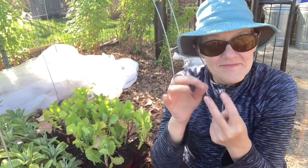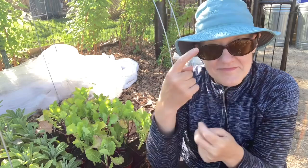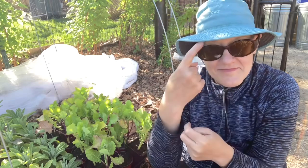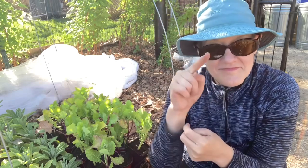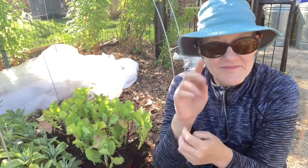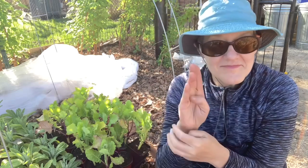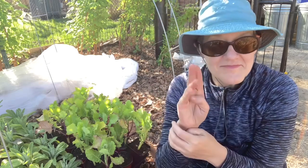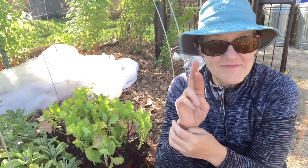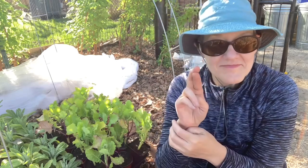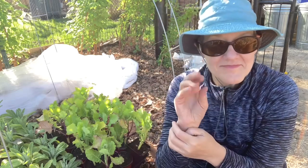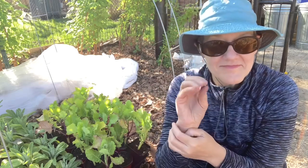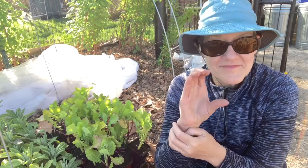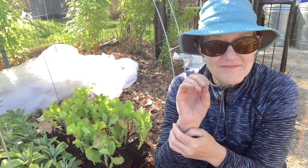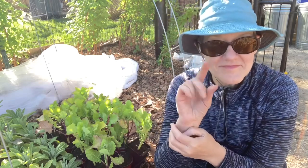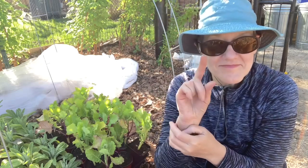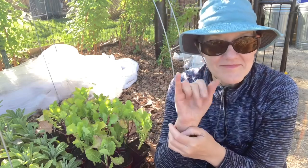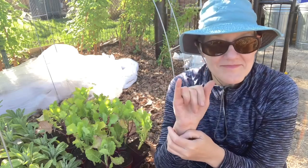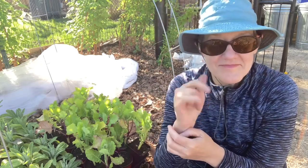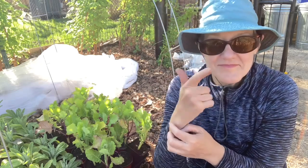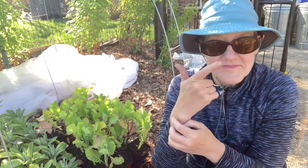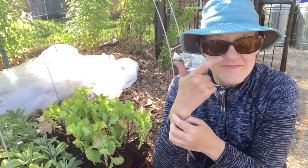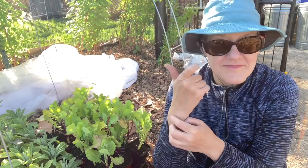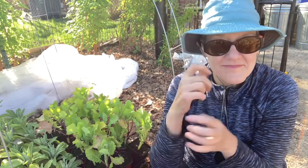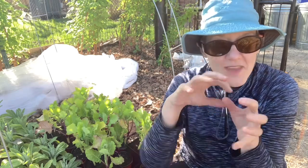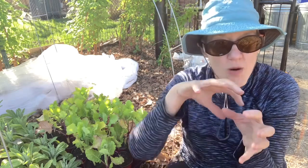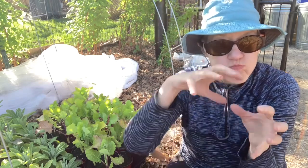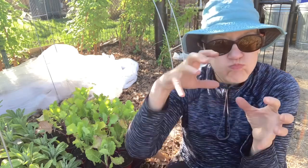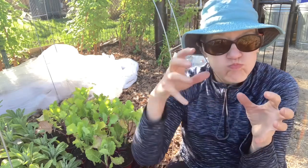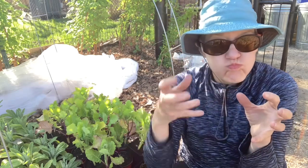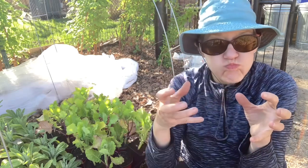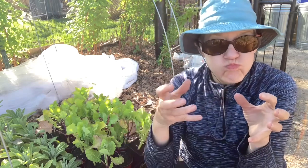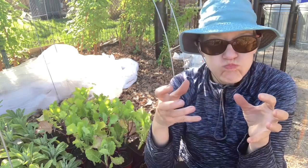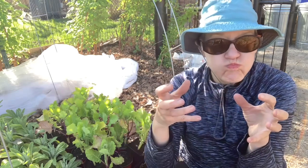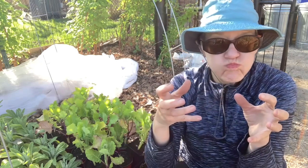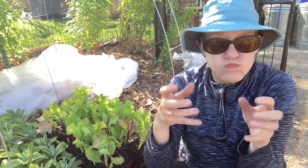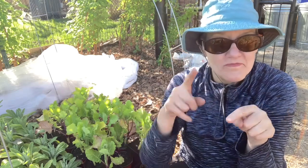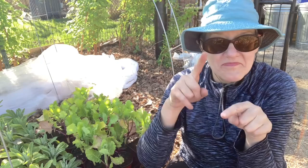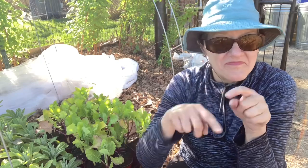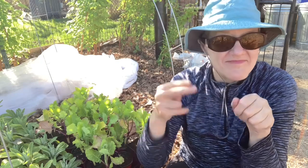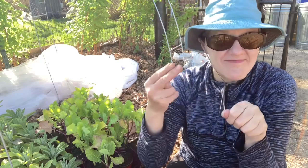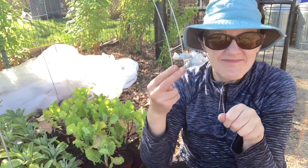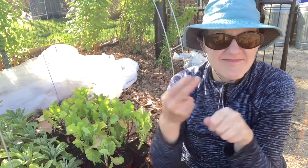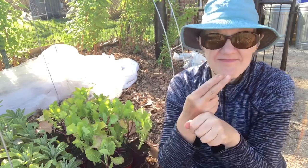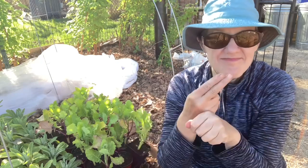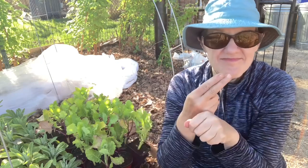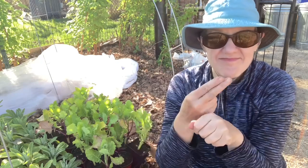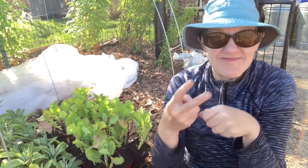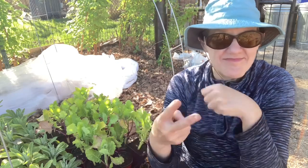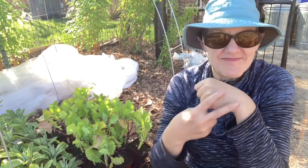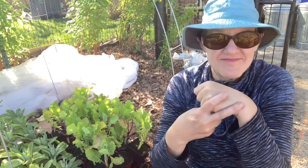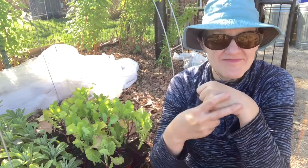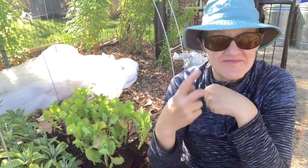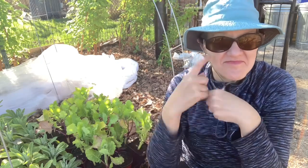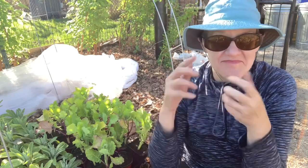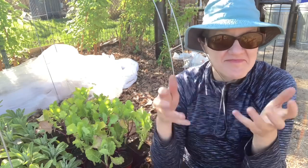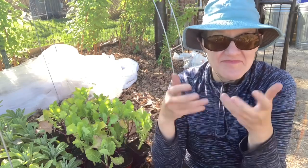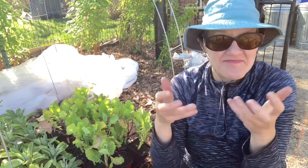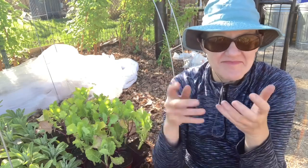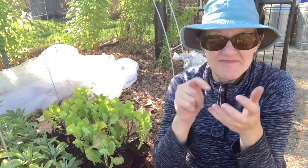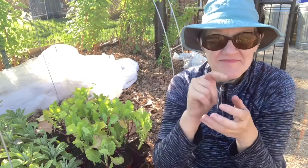an alternative to broccoli because a big head of broccoli, that'll just be more than we can use for